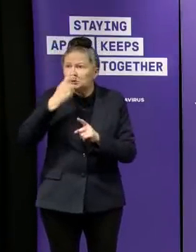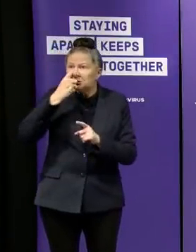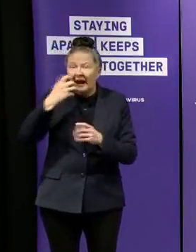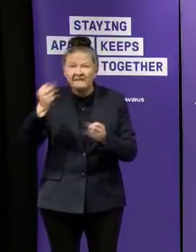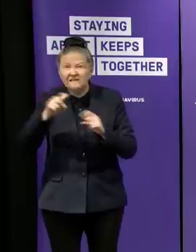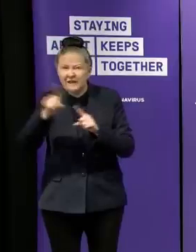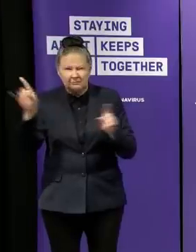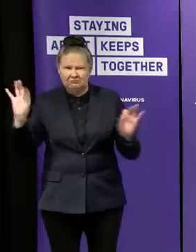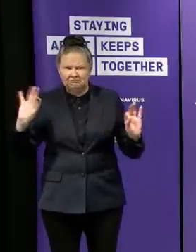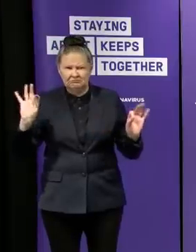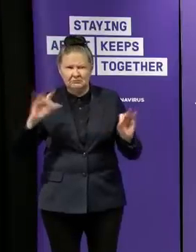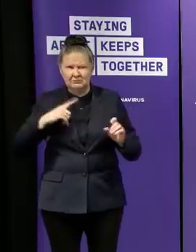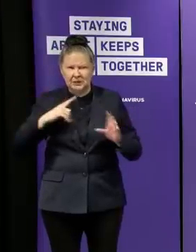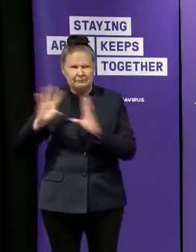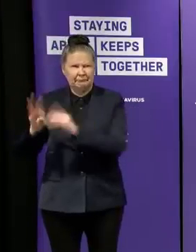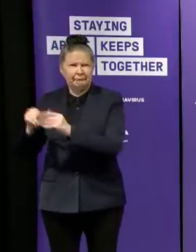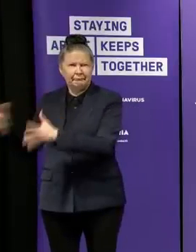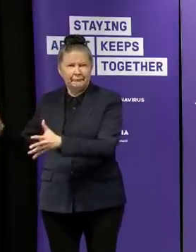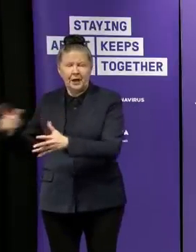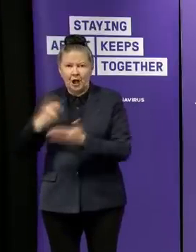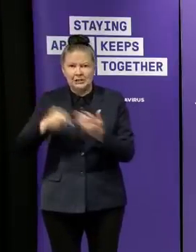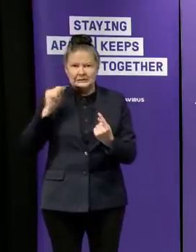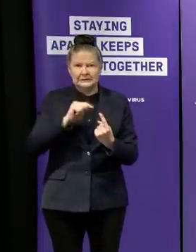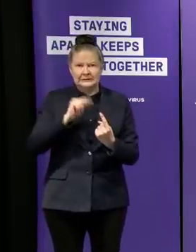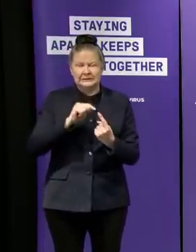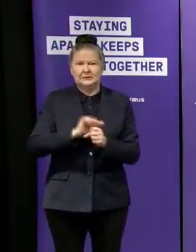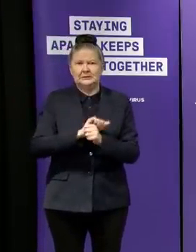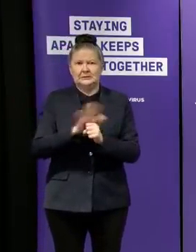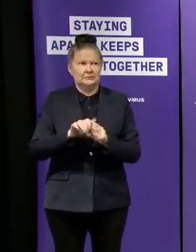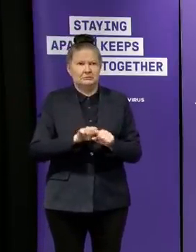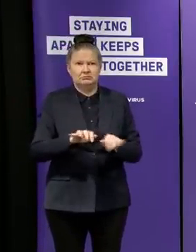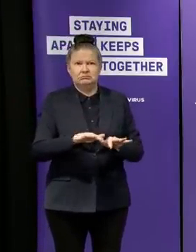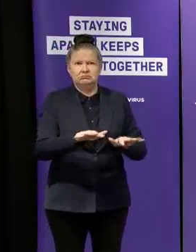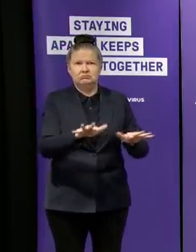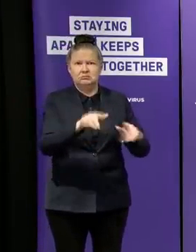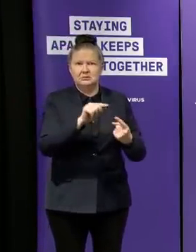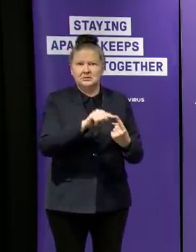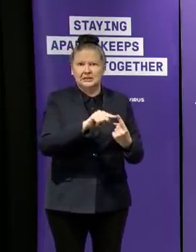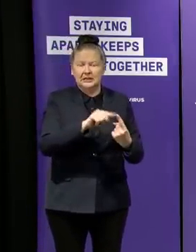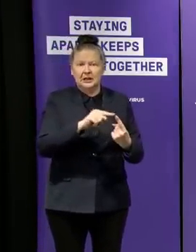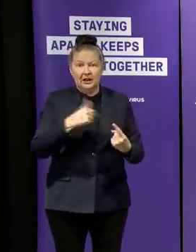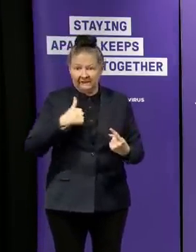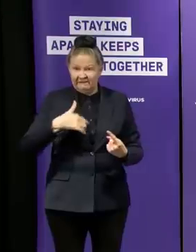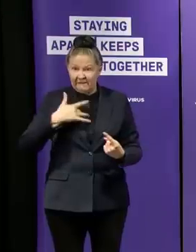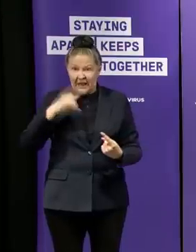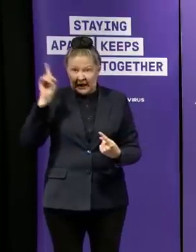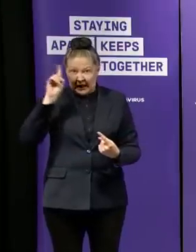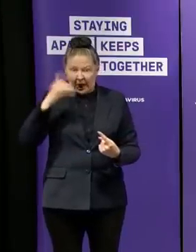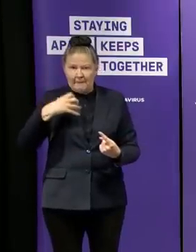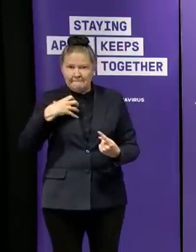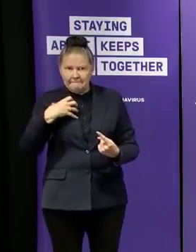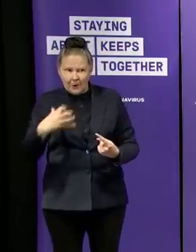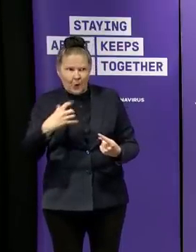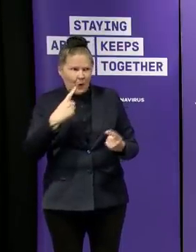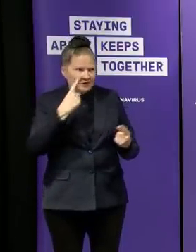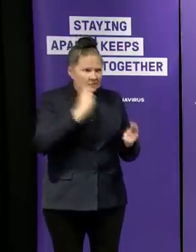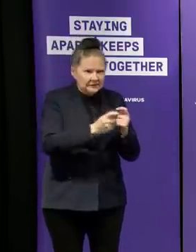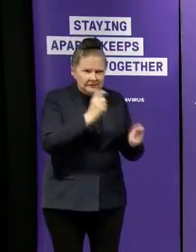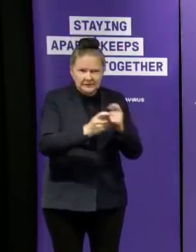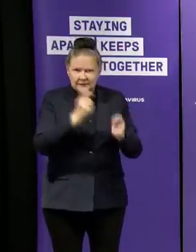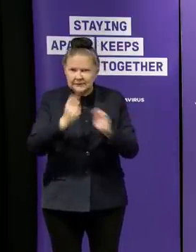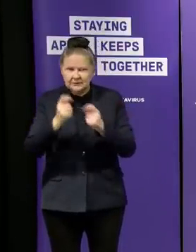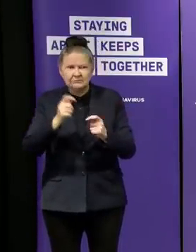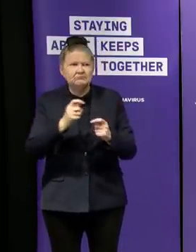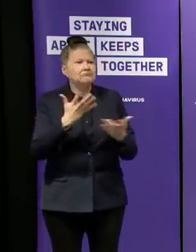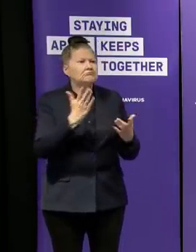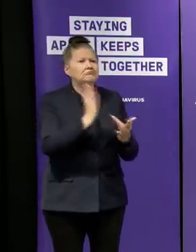assume that you have. I'm confident we've got more surveillance testing, if you like, more sentinel testing going on, and it will